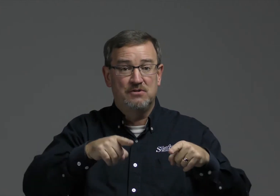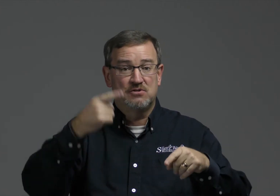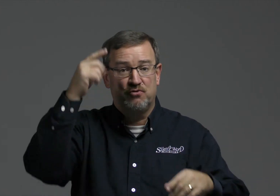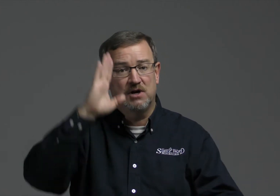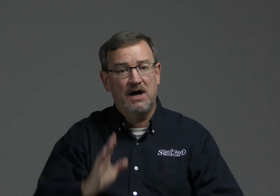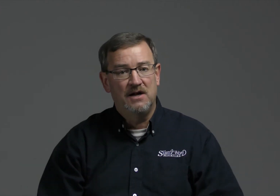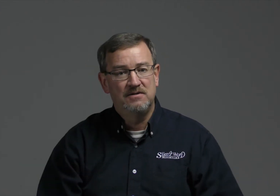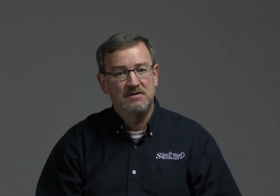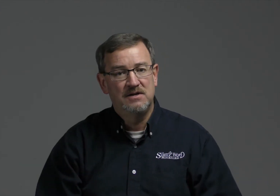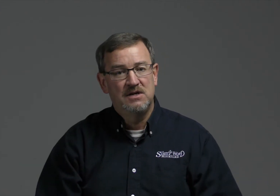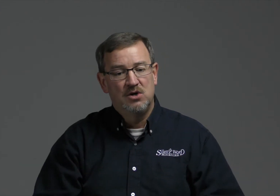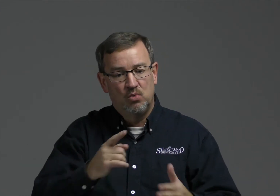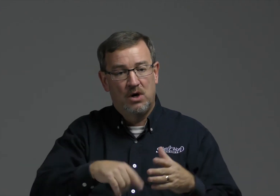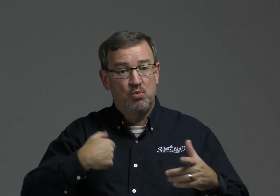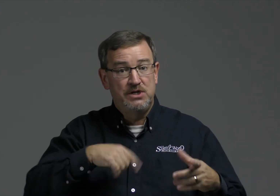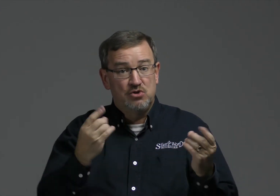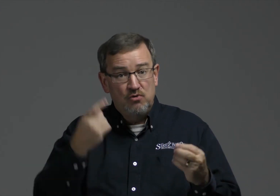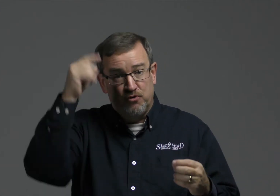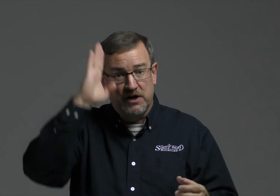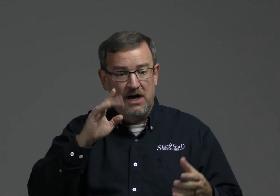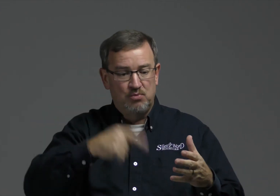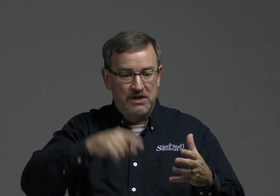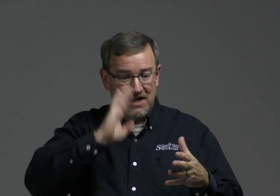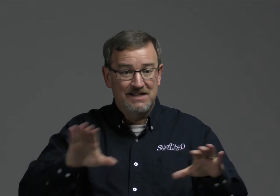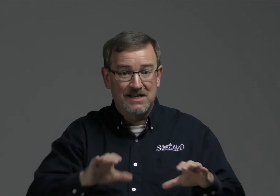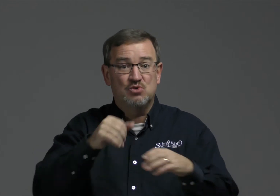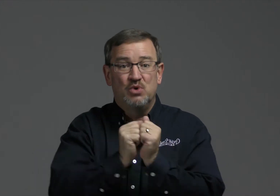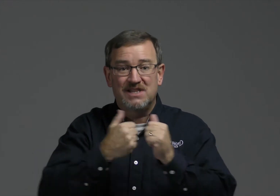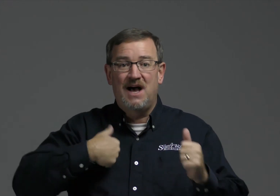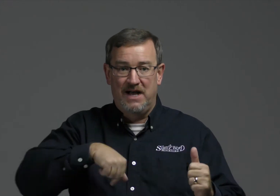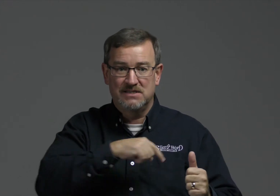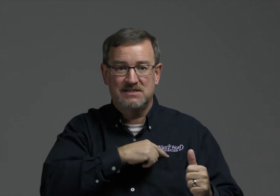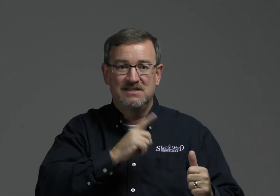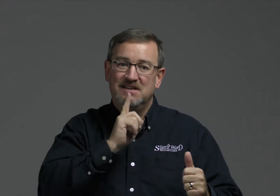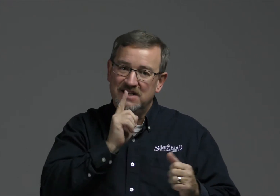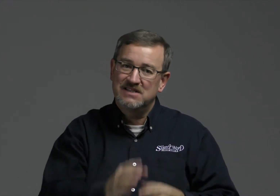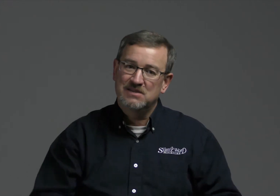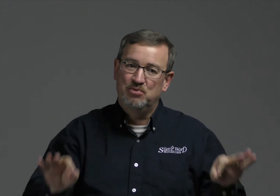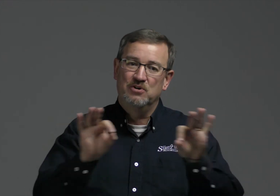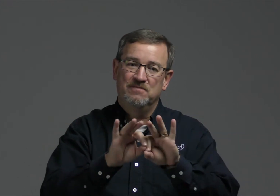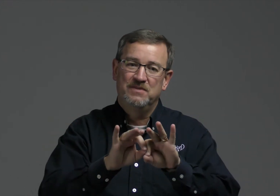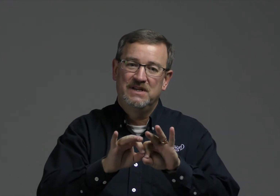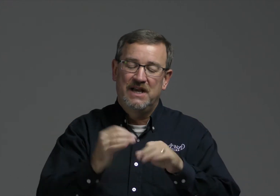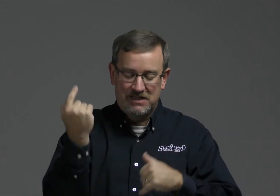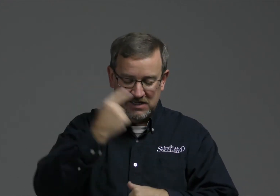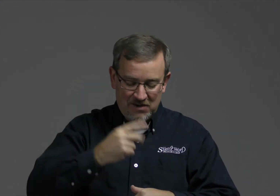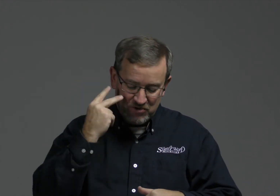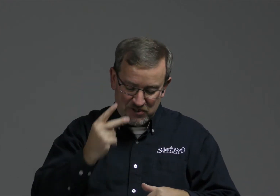happens for God. What we do for God, what God does with us, is important. And today we're going to